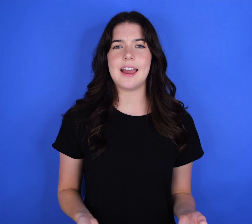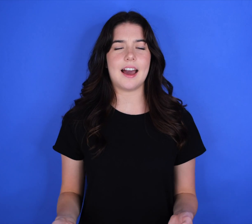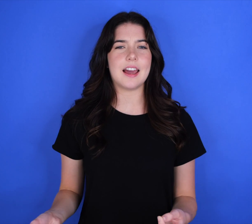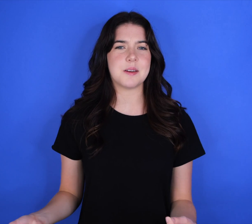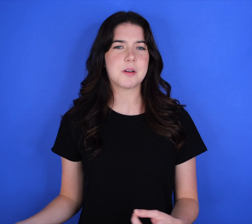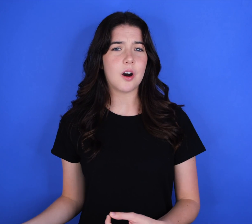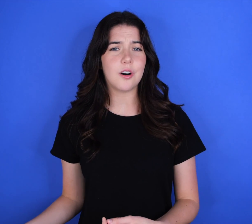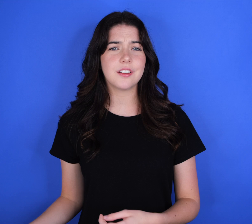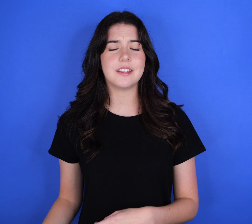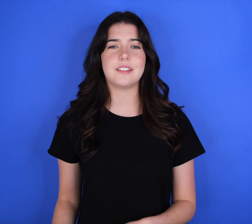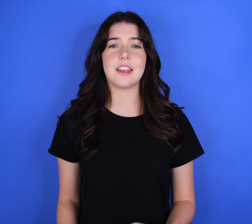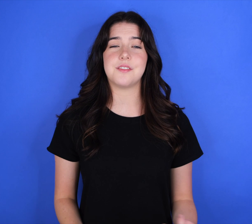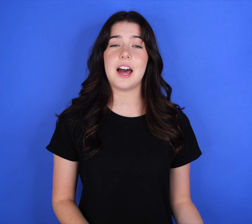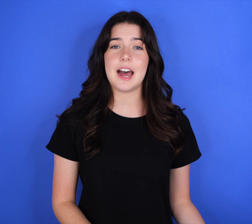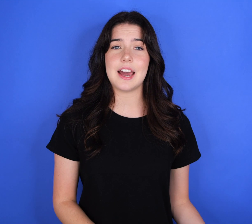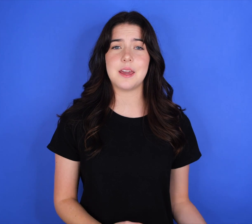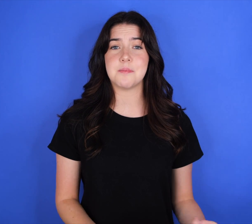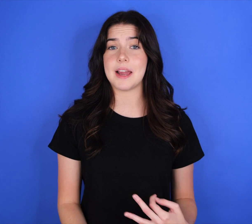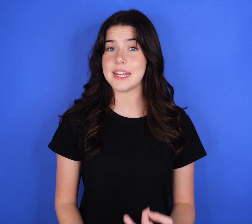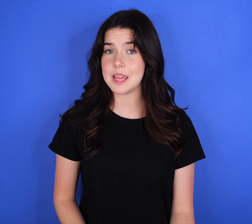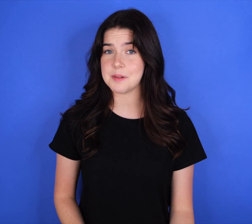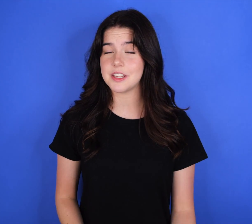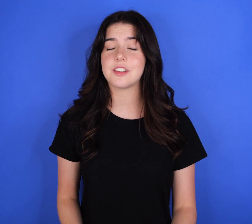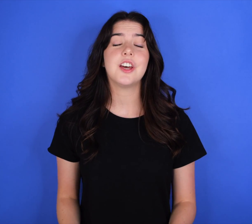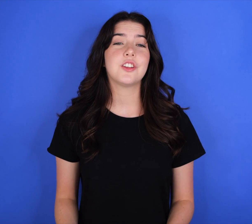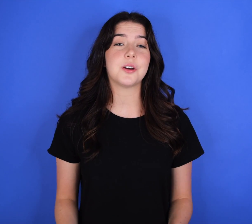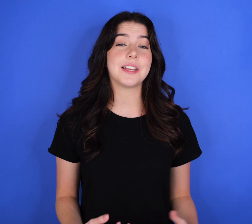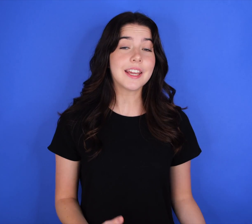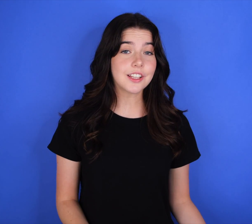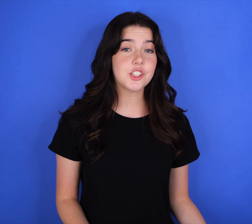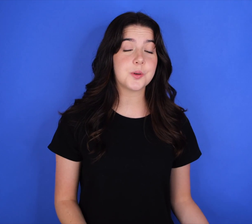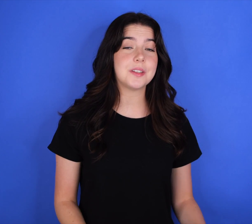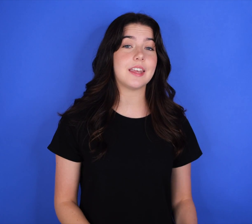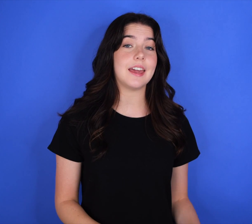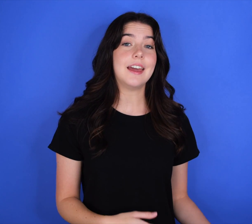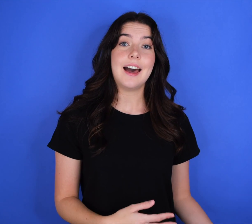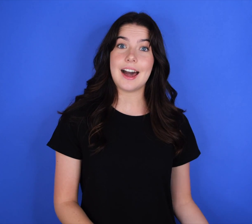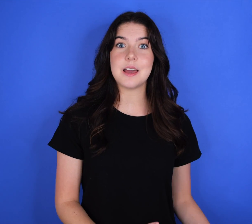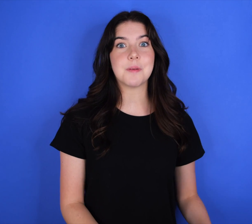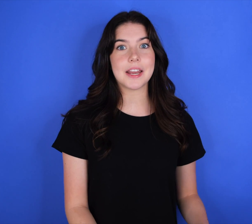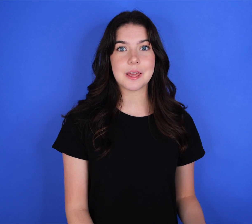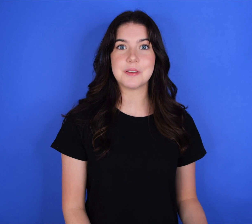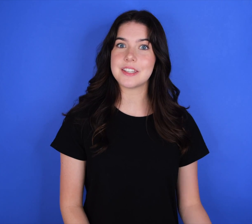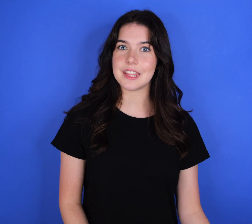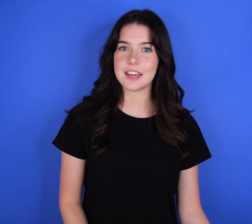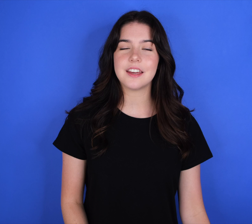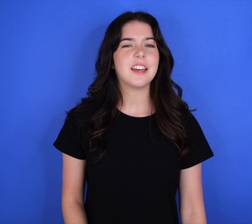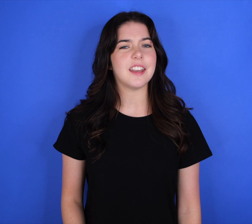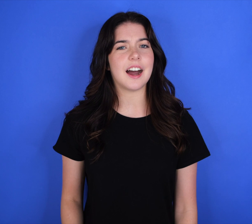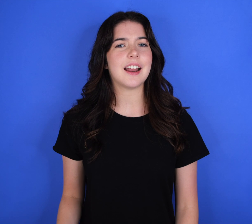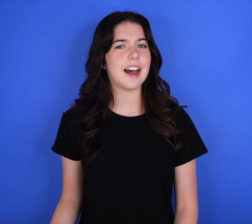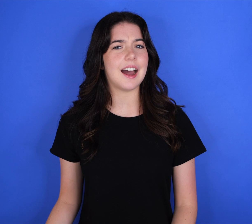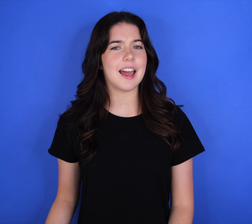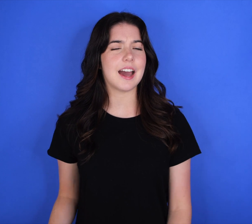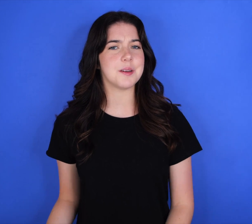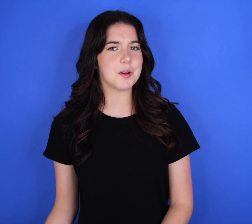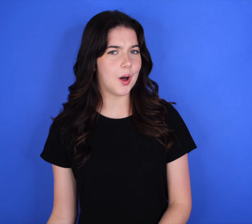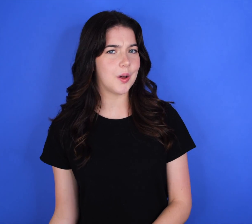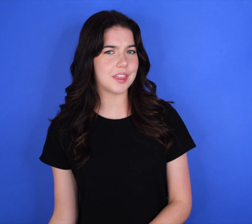I am called instead of hi, my name is. So in English we would say hi, my name is Thea, not hi, I am called